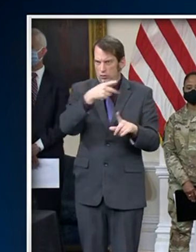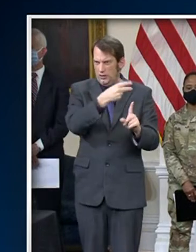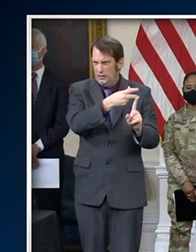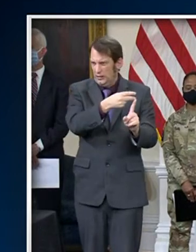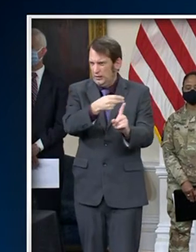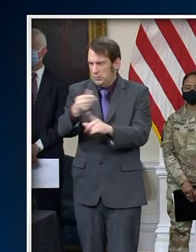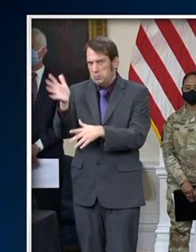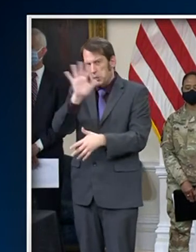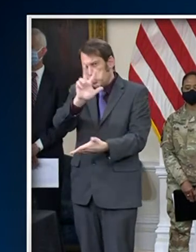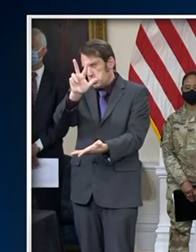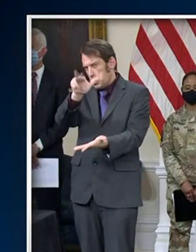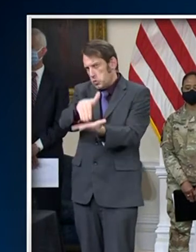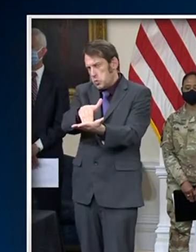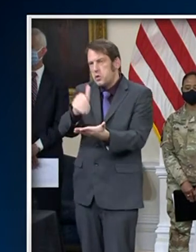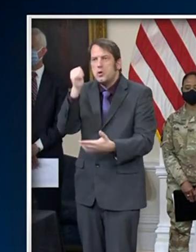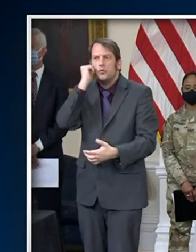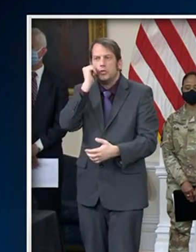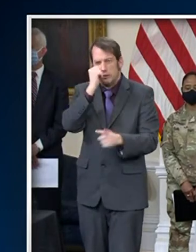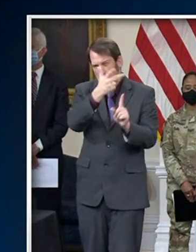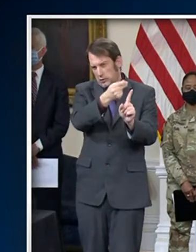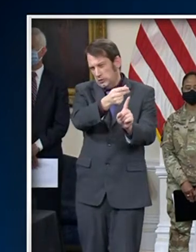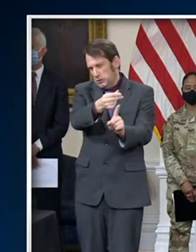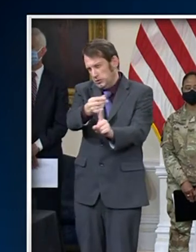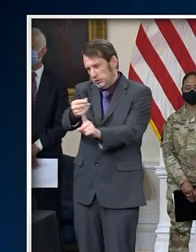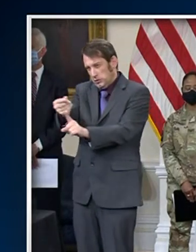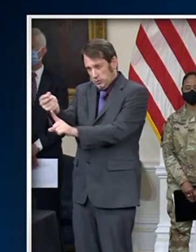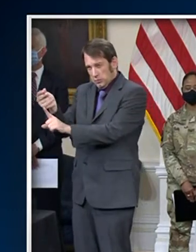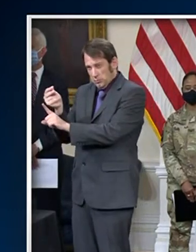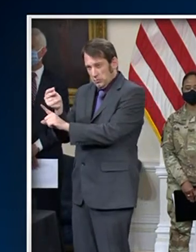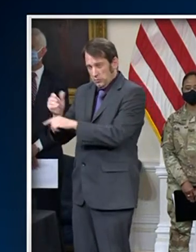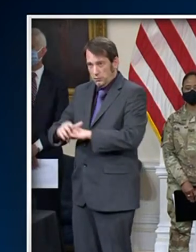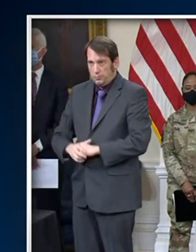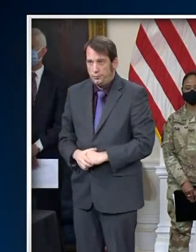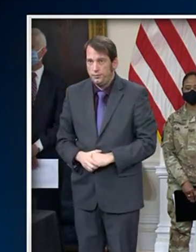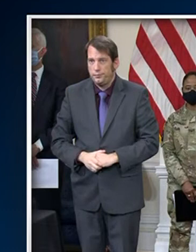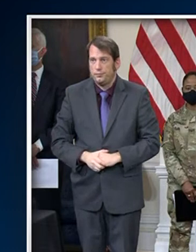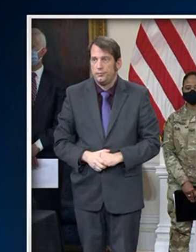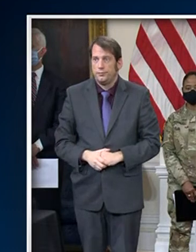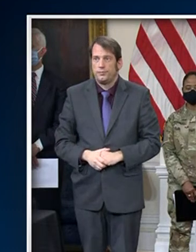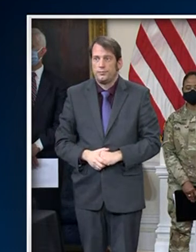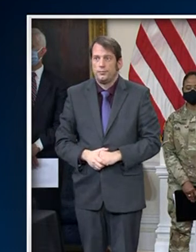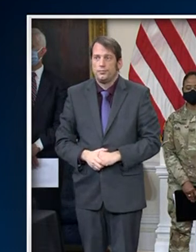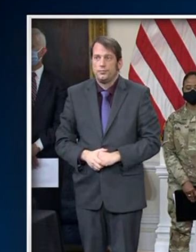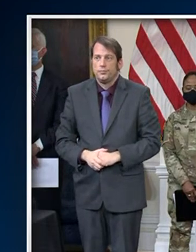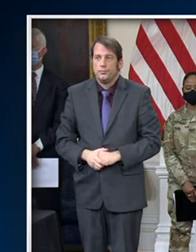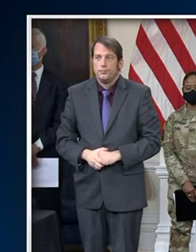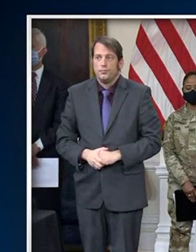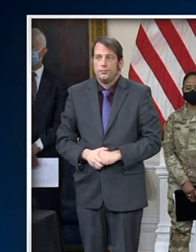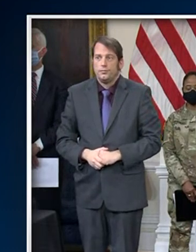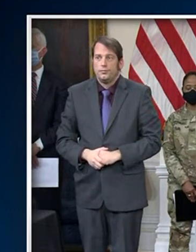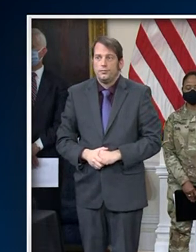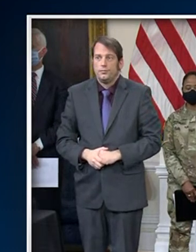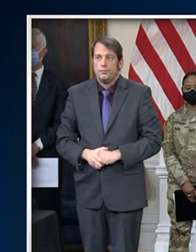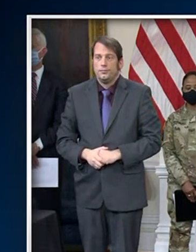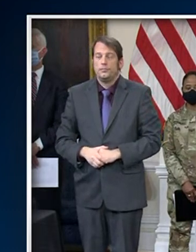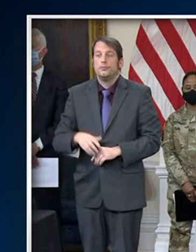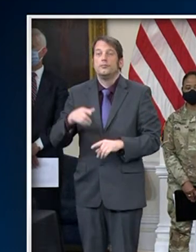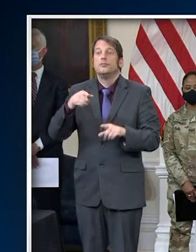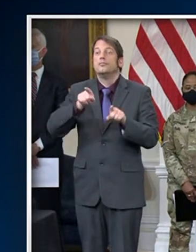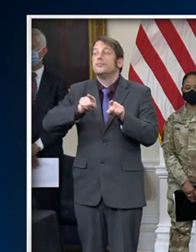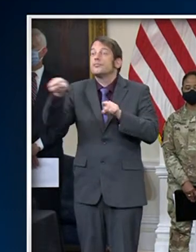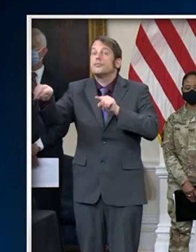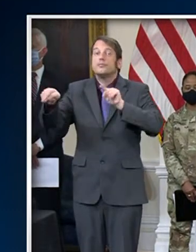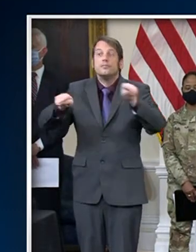At the time, the state allocations were being deployed primarily to hospitals for their frontline healthcare